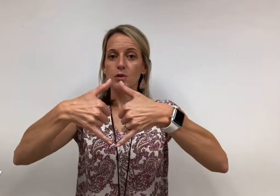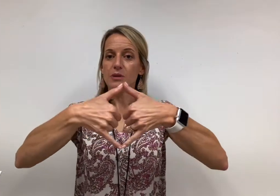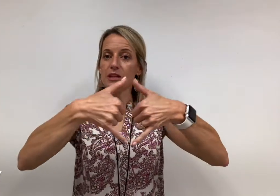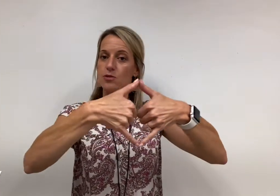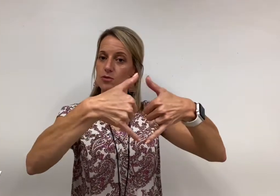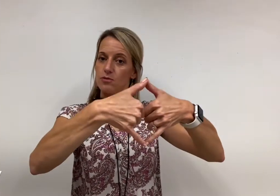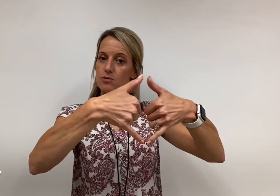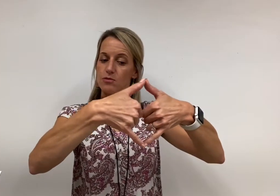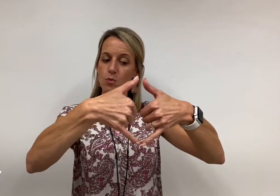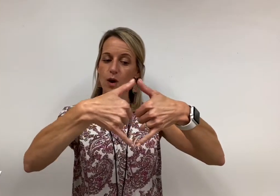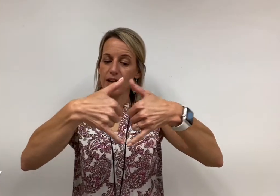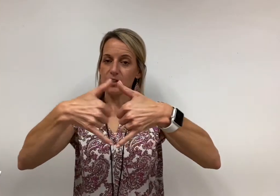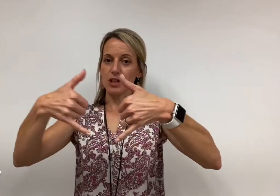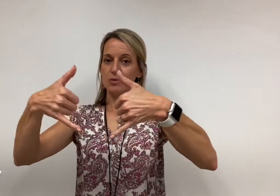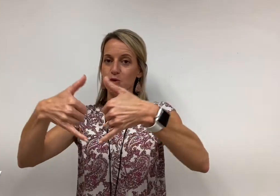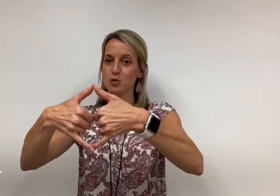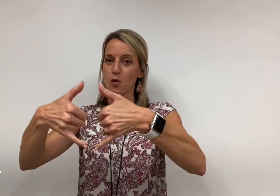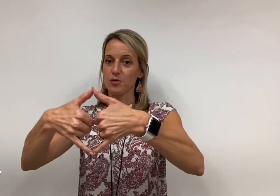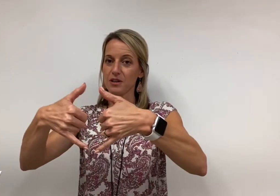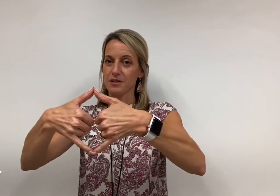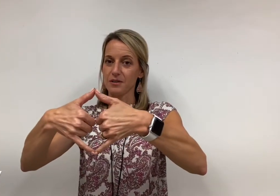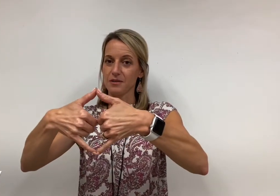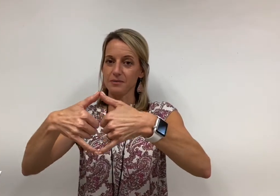be Y hand shapes trophy.